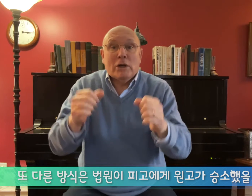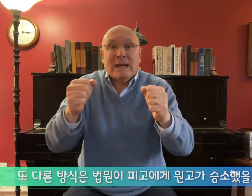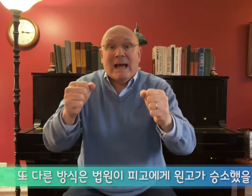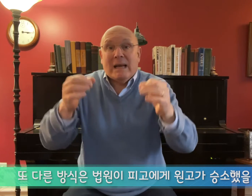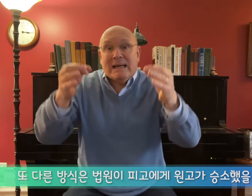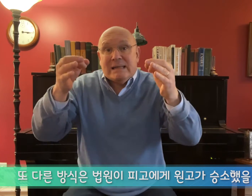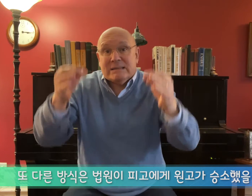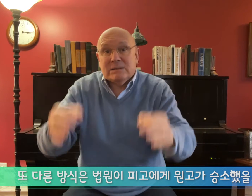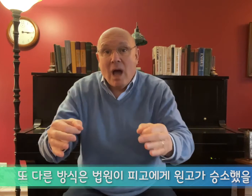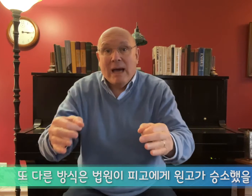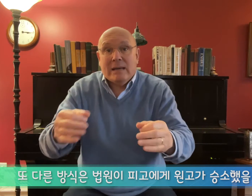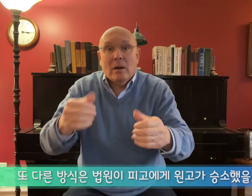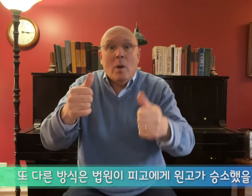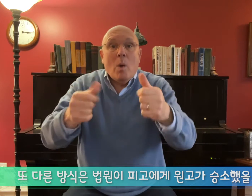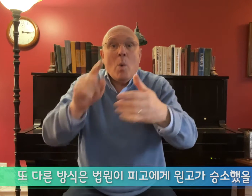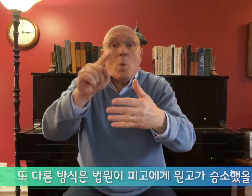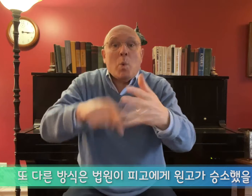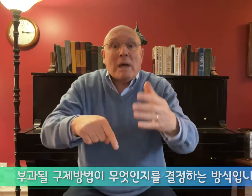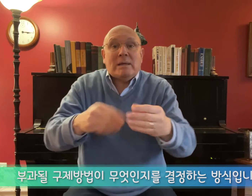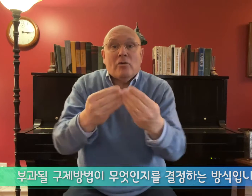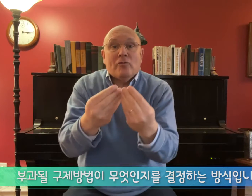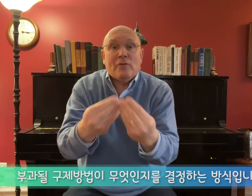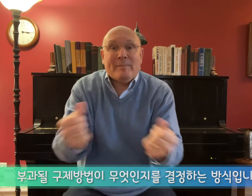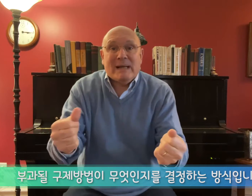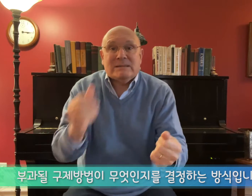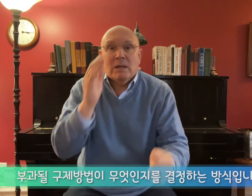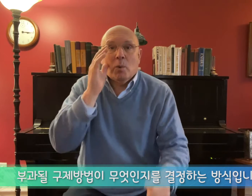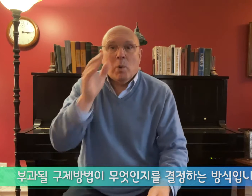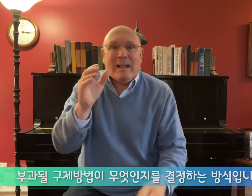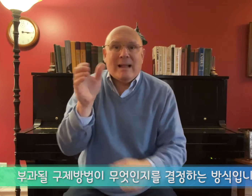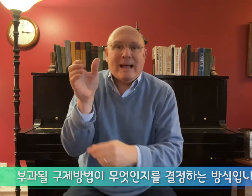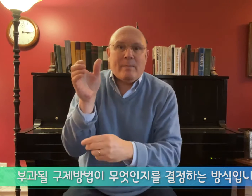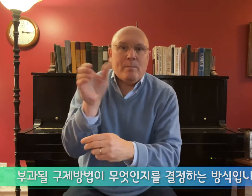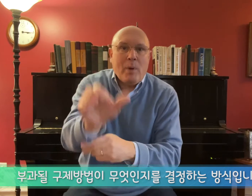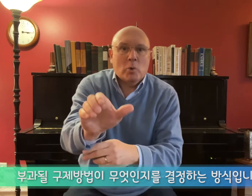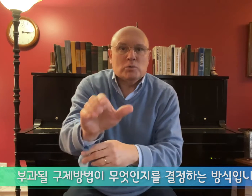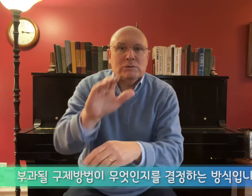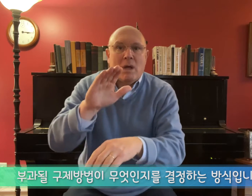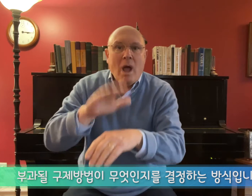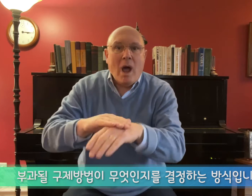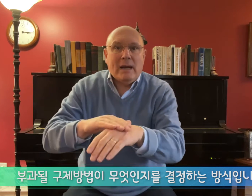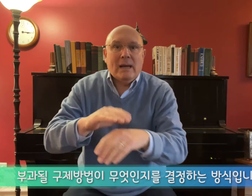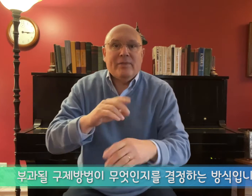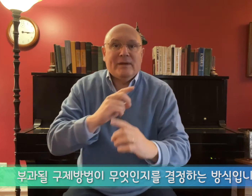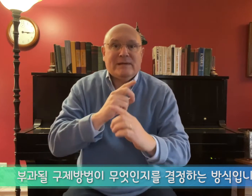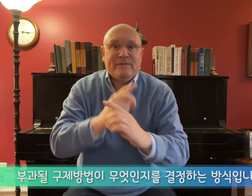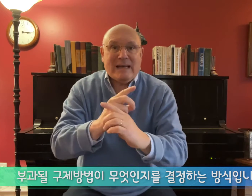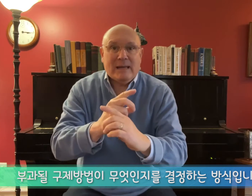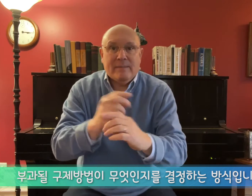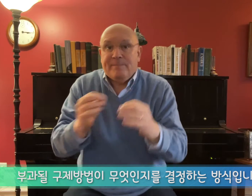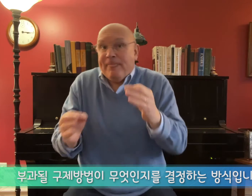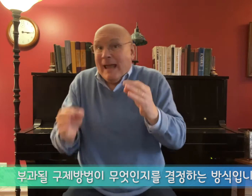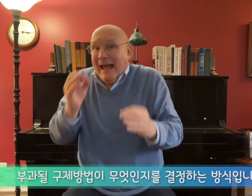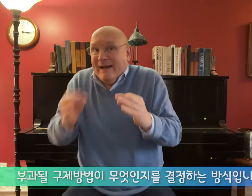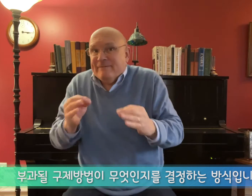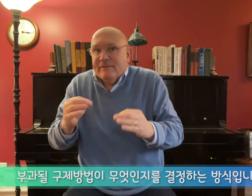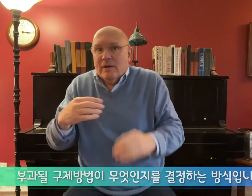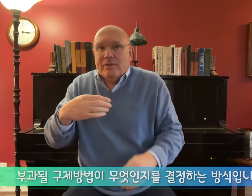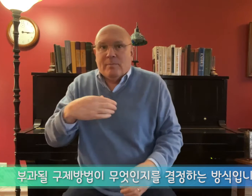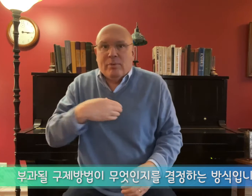Also, the court can decide what remedies it will impose on the defendant if the plaintiff wins